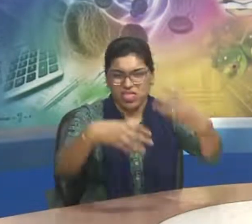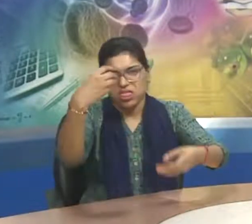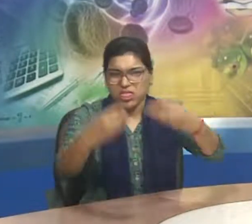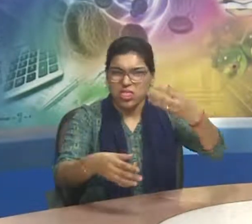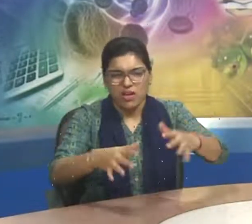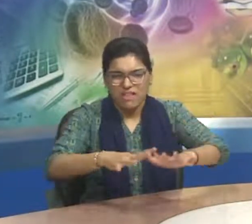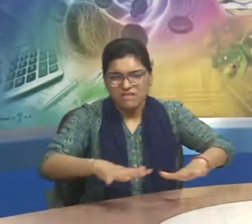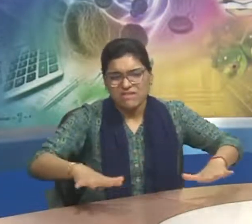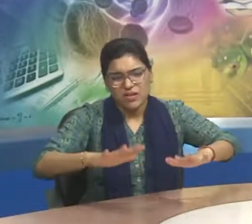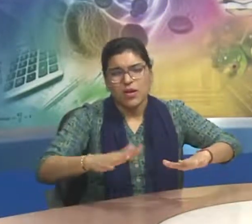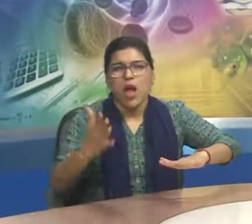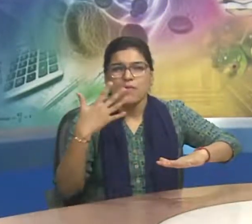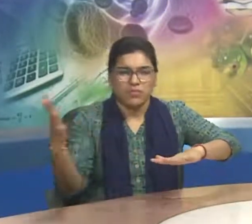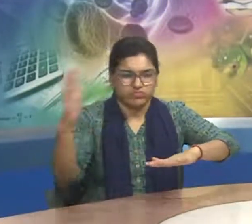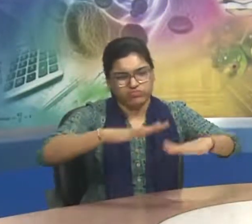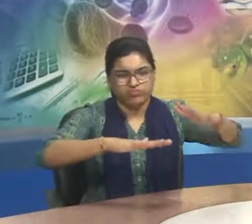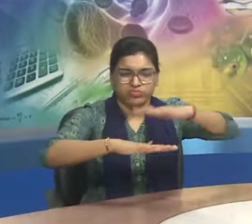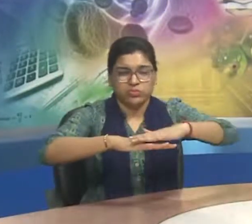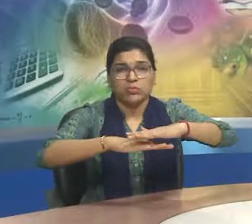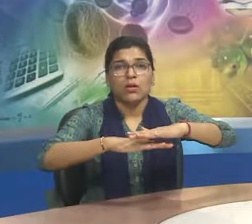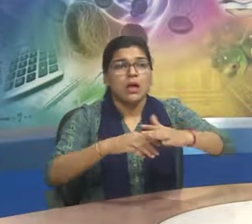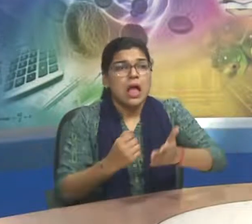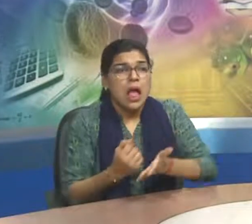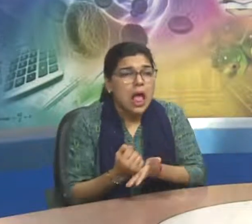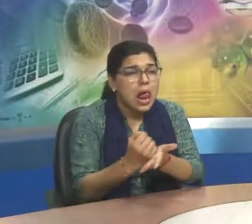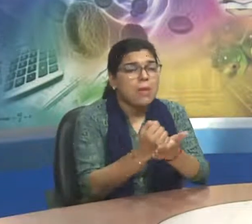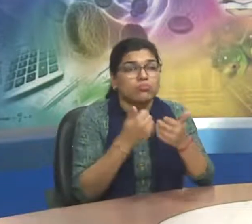by degrading the waste and the dead animals